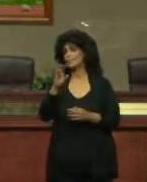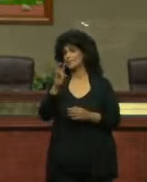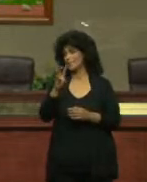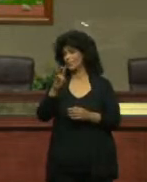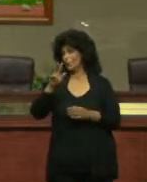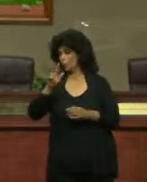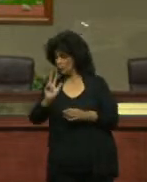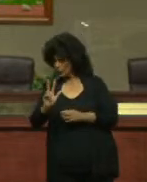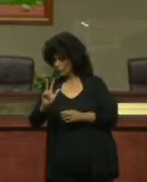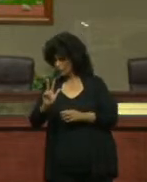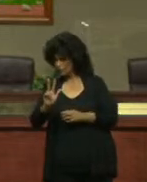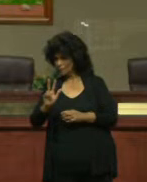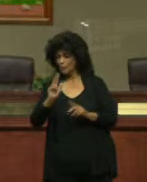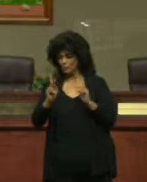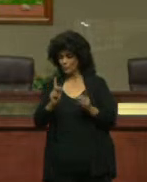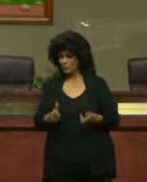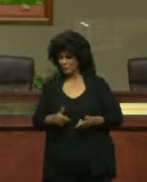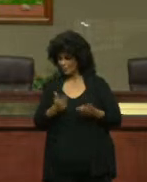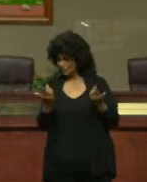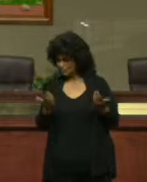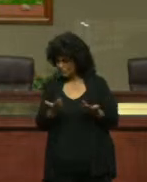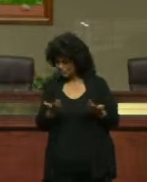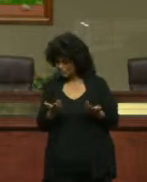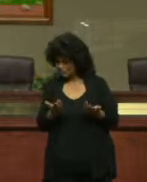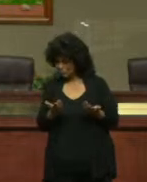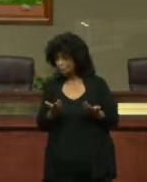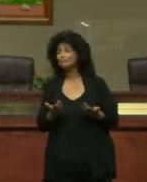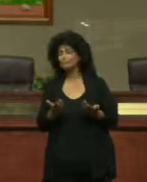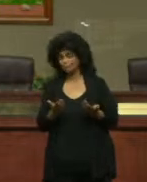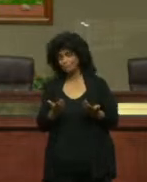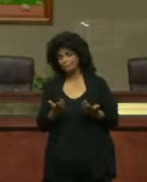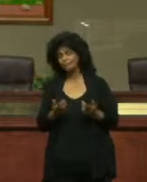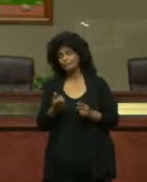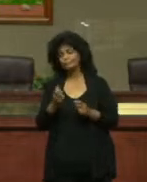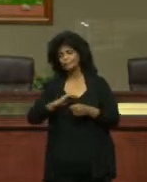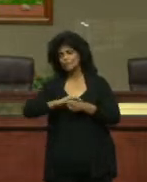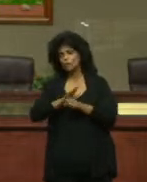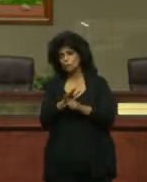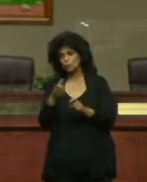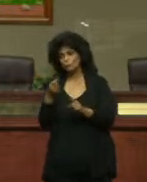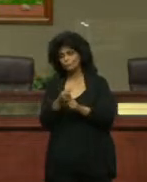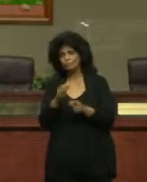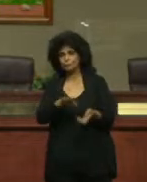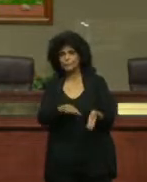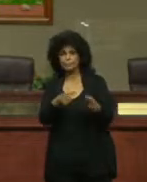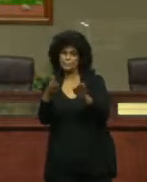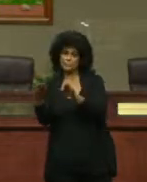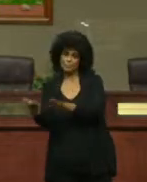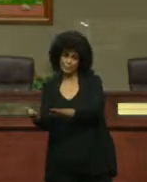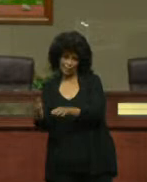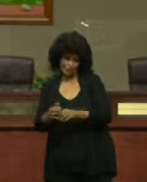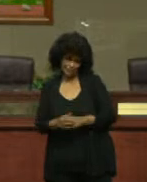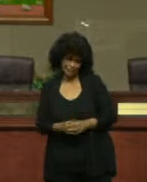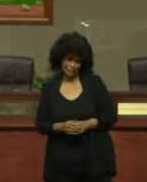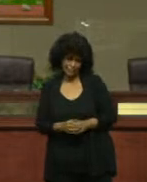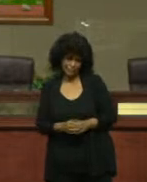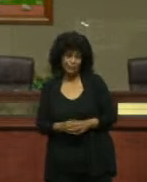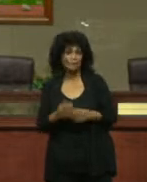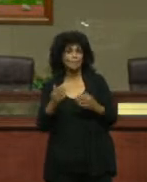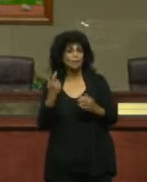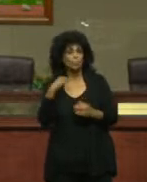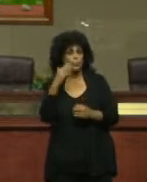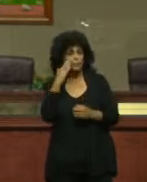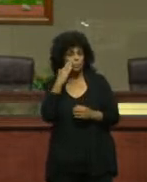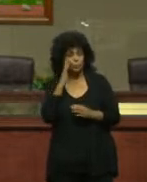1,273 of our residents have died from the coronavirus. There's good news in knowing that the